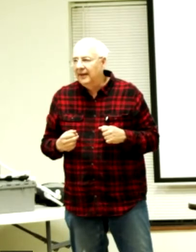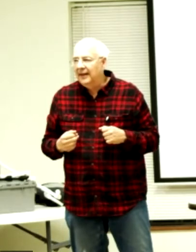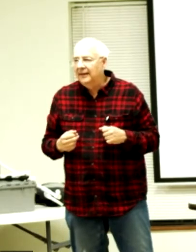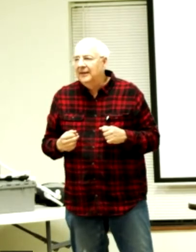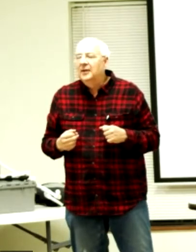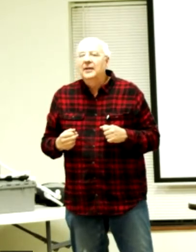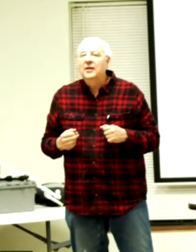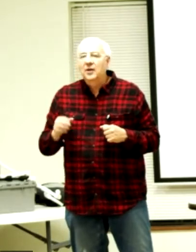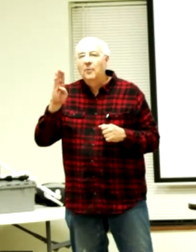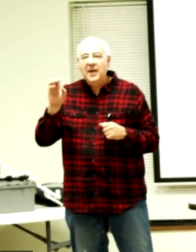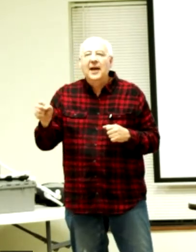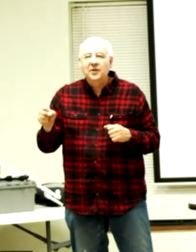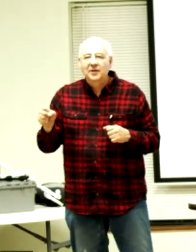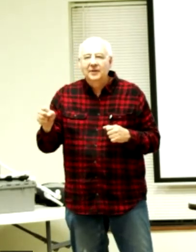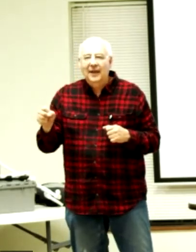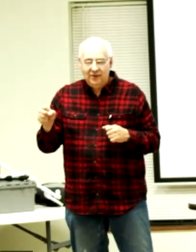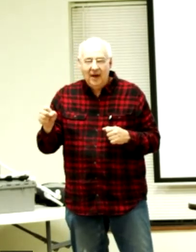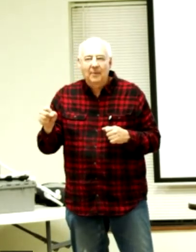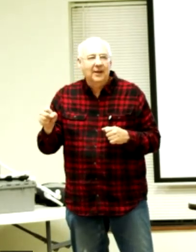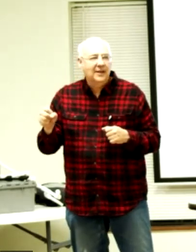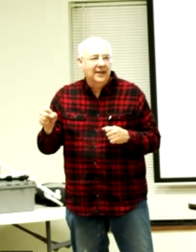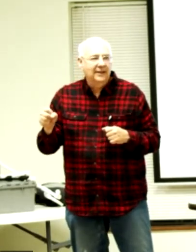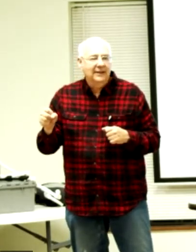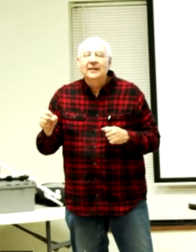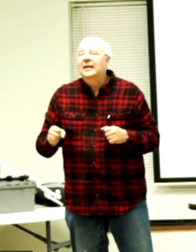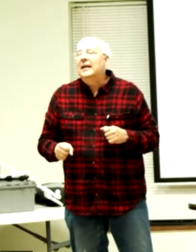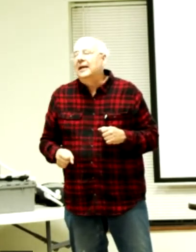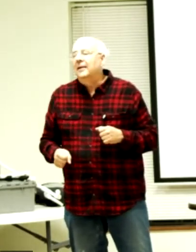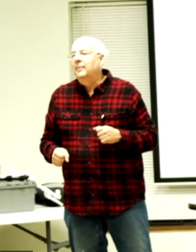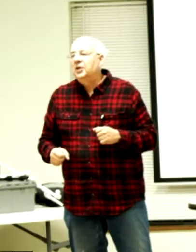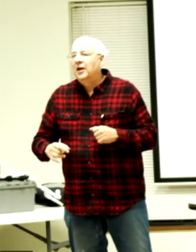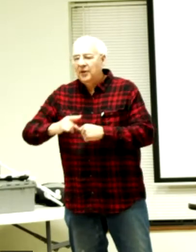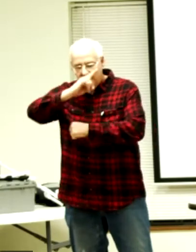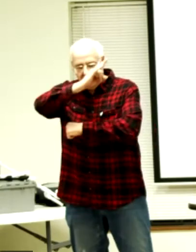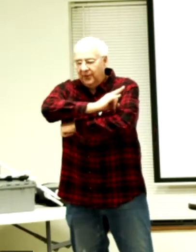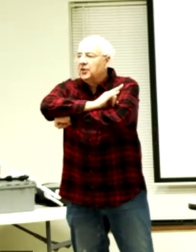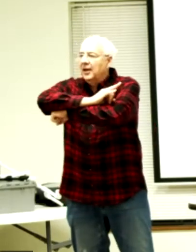right? You go BS, that's commonly done. But she also came up with the sign